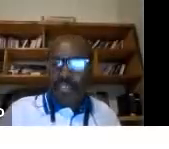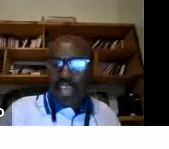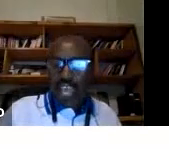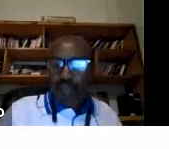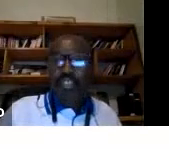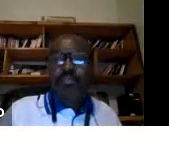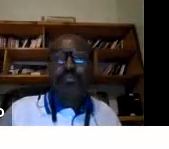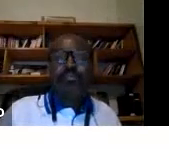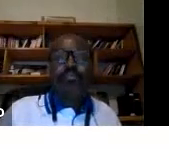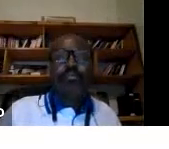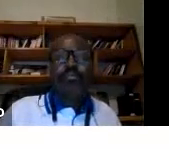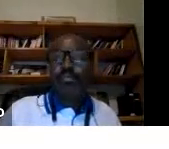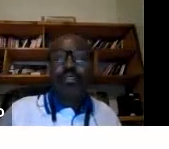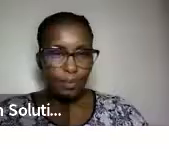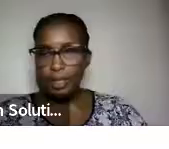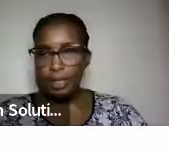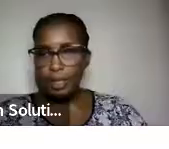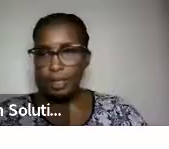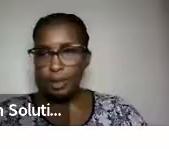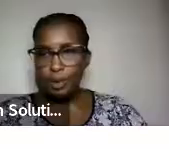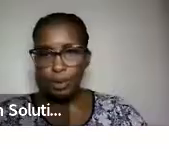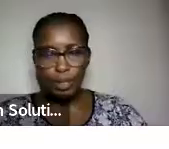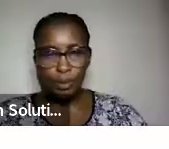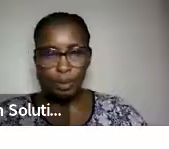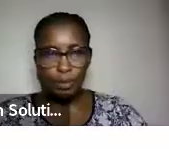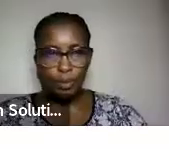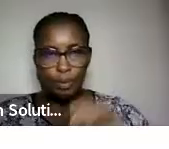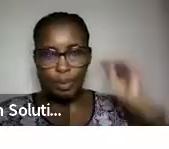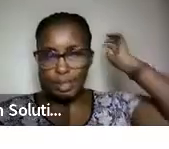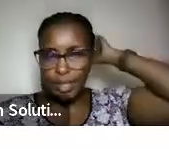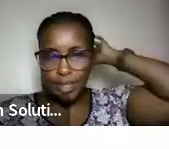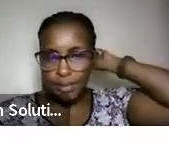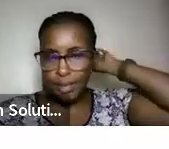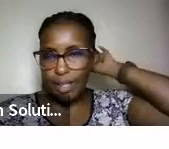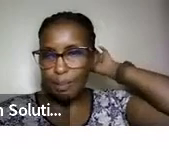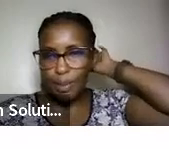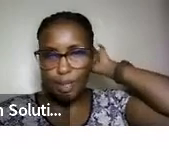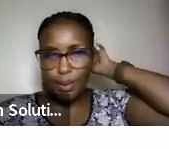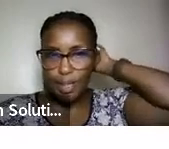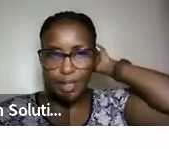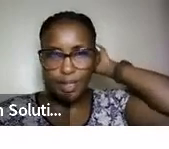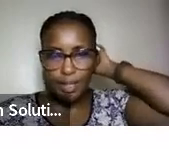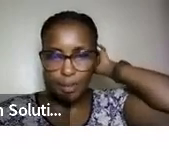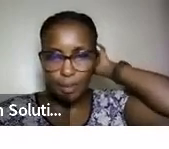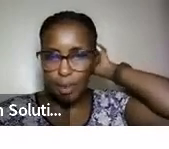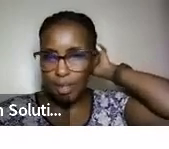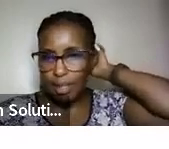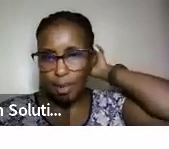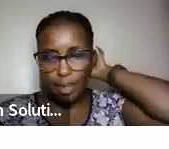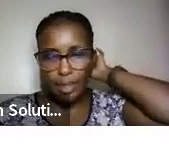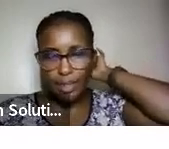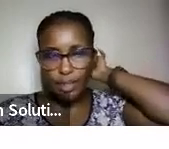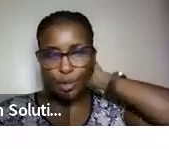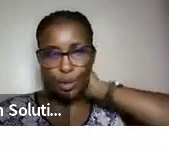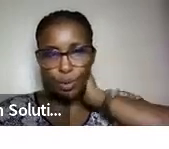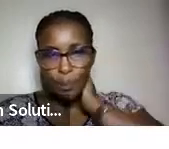beginning. I don't think I have it. Okay, then you or somebody from Discover, they can put the contact details. The people who are asking